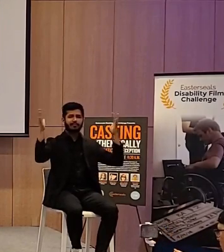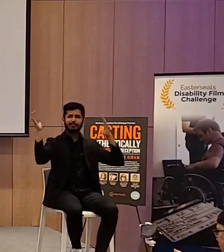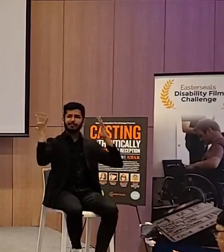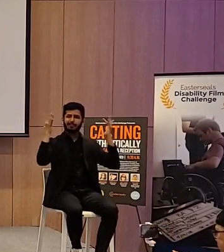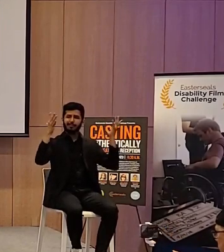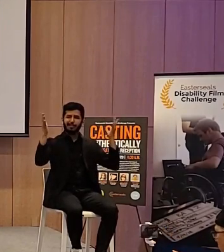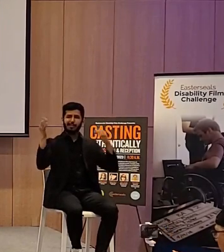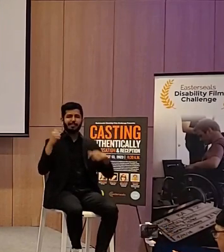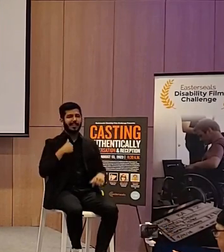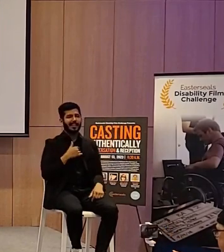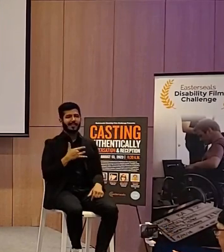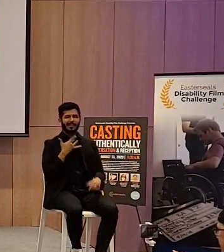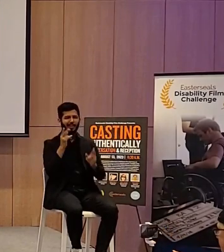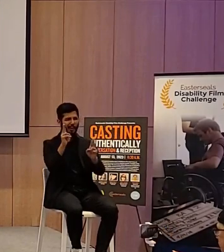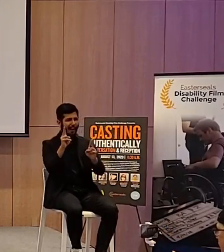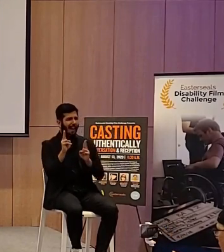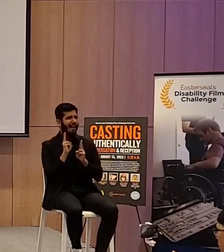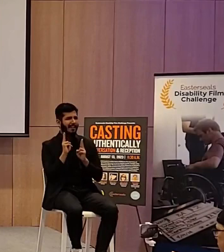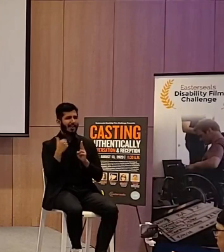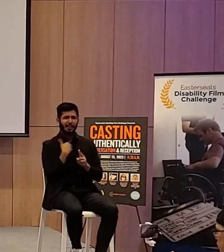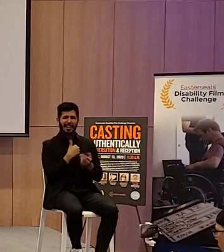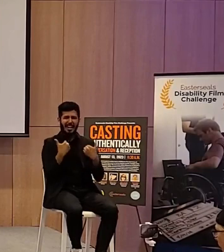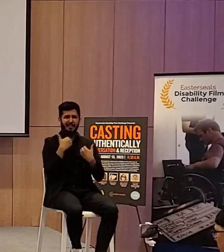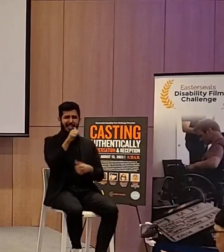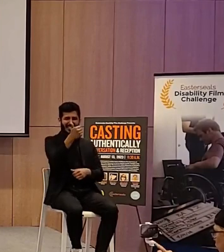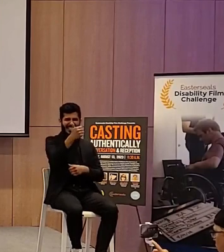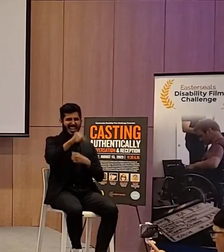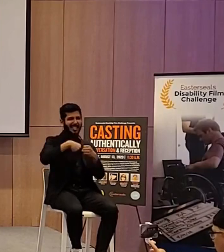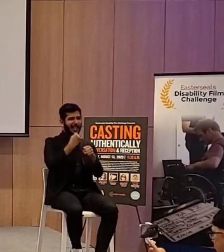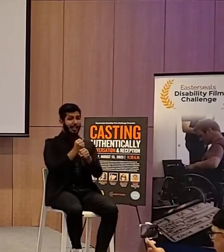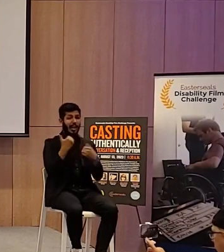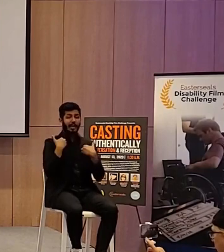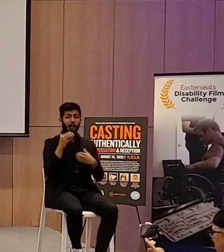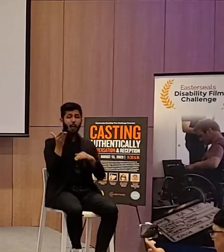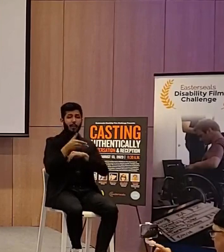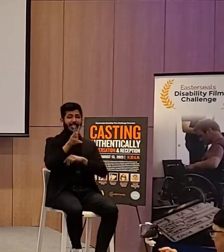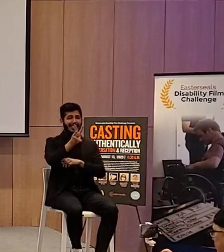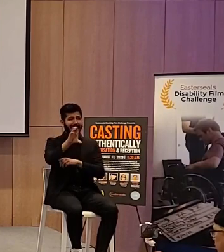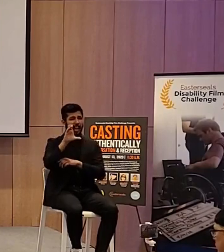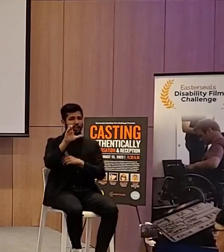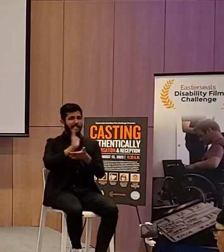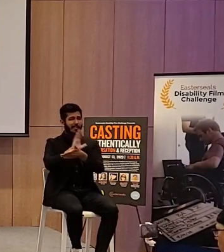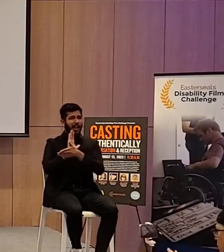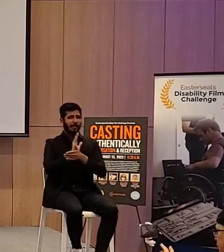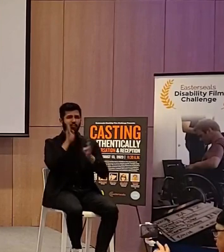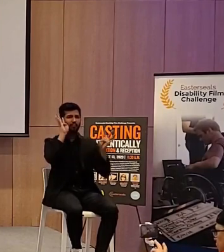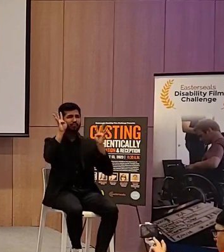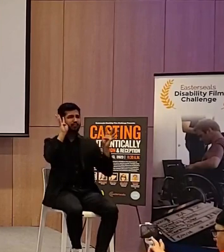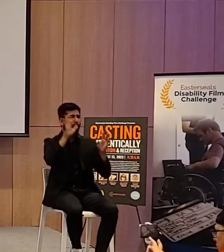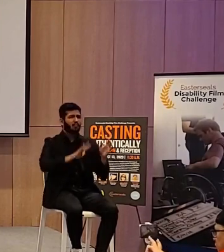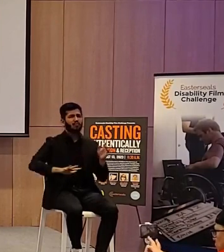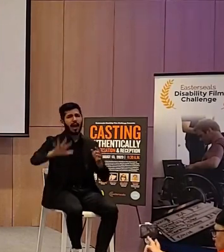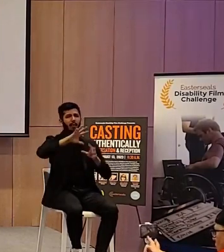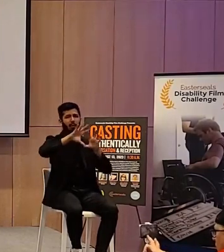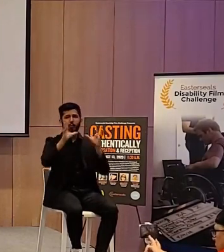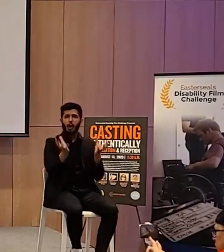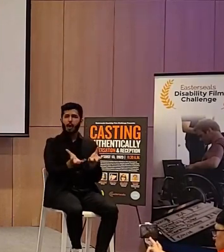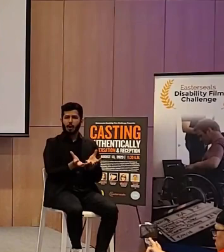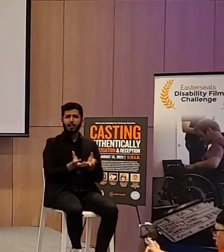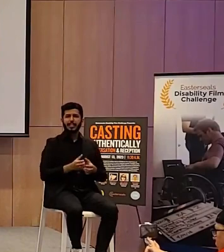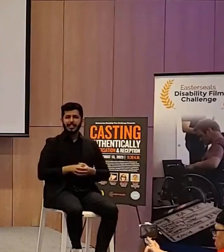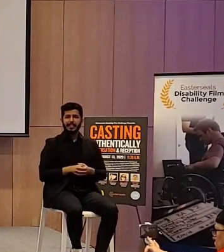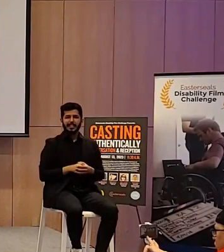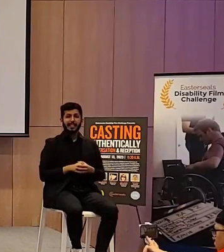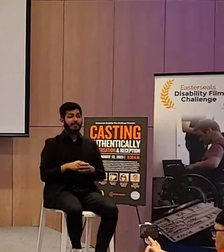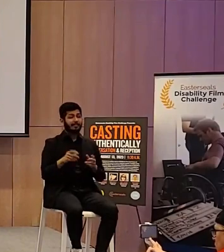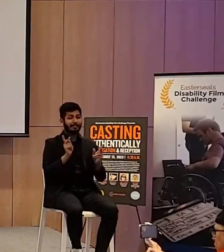that over the last 10 years, we have 600 films that have been created from around the world. And this is